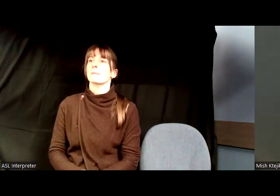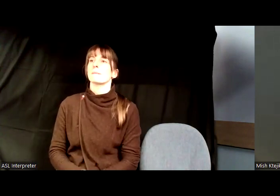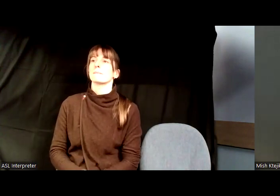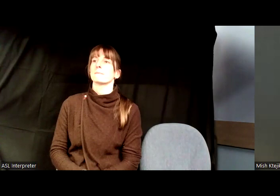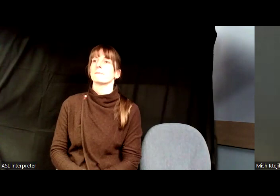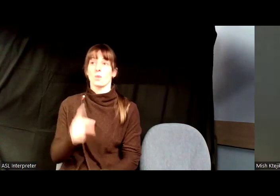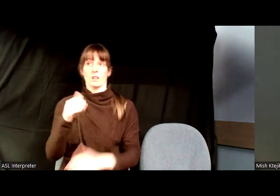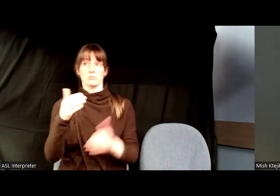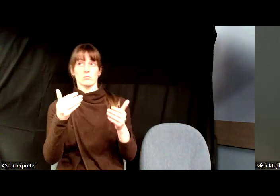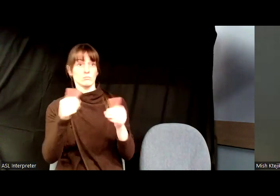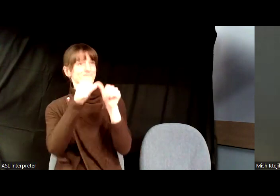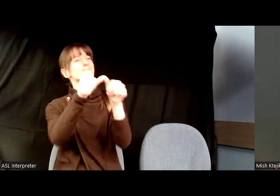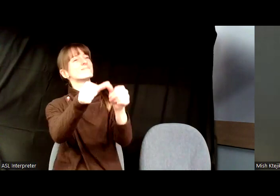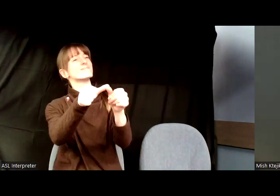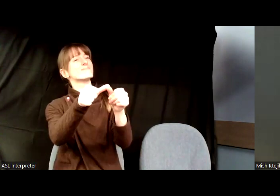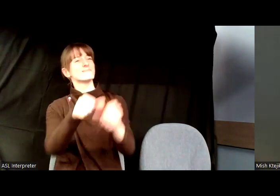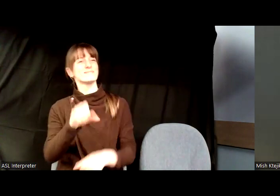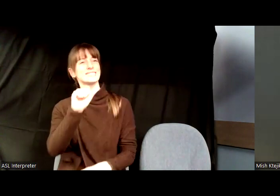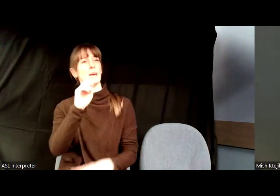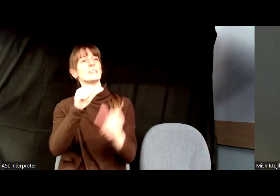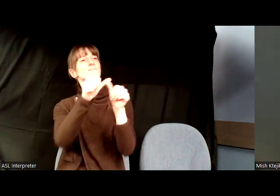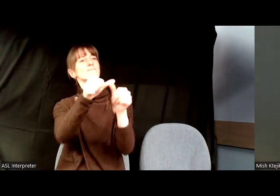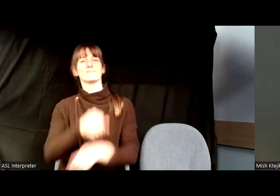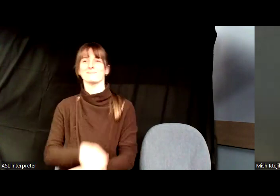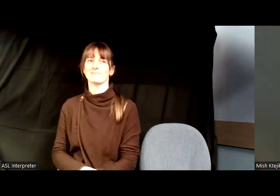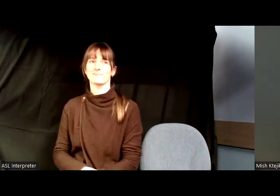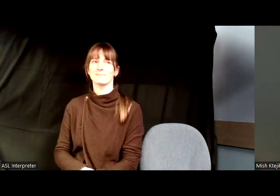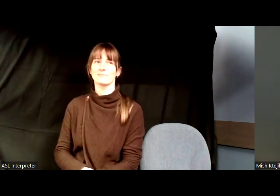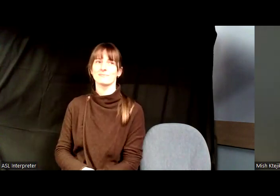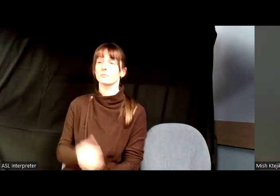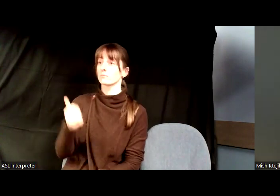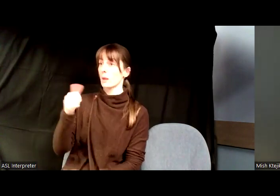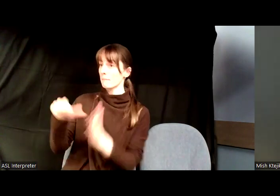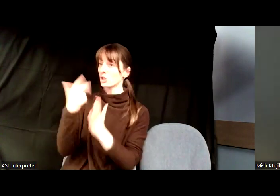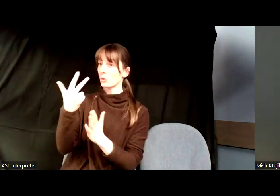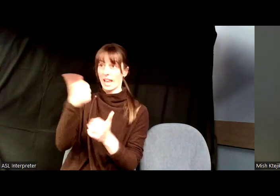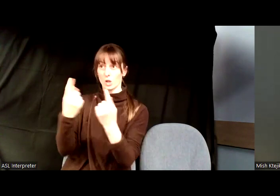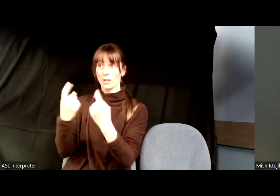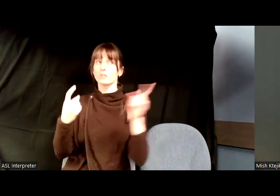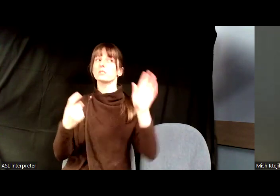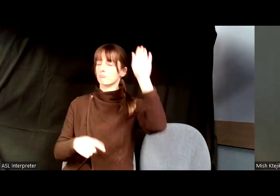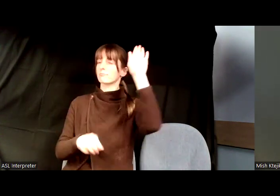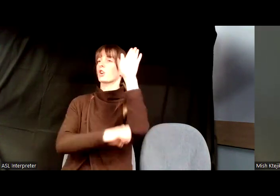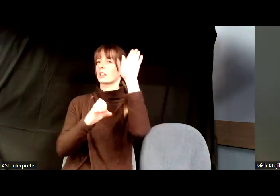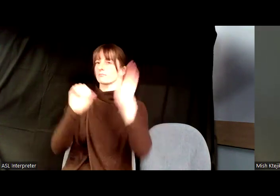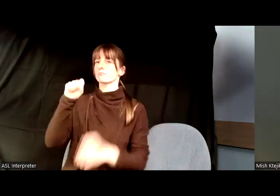Jack said, okay. Here, you see? Any questions on page 3? 4 of us.